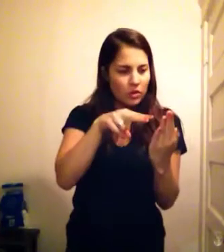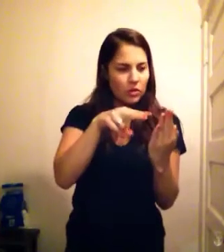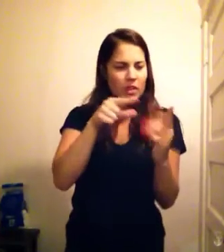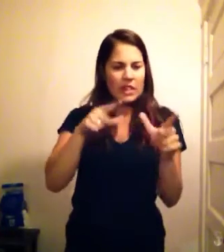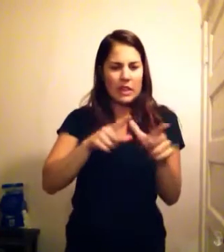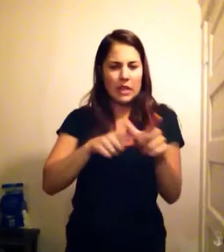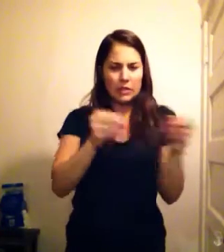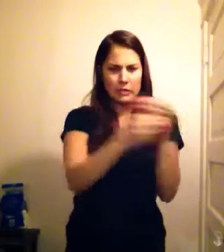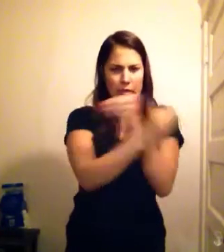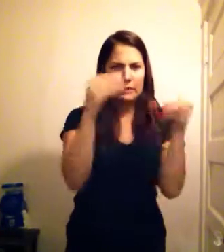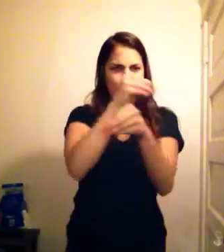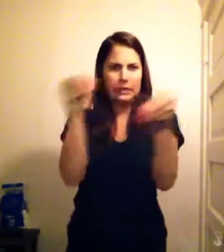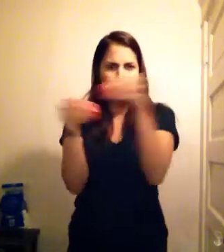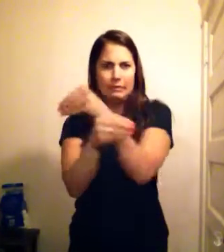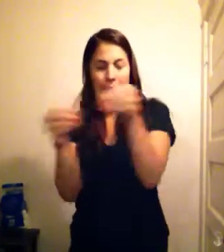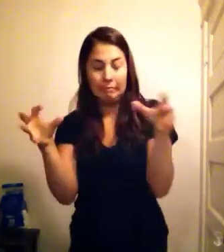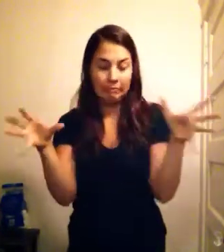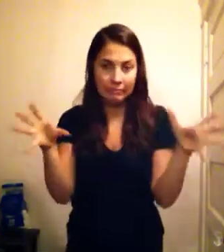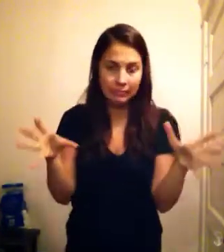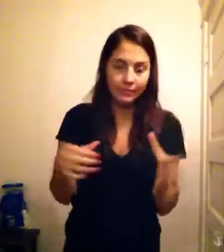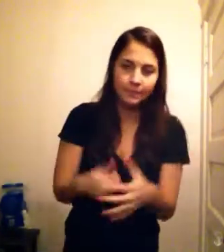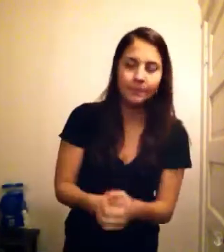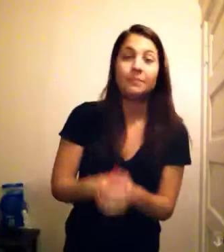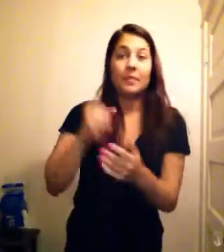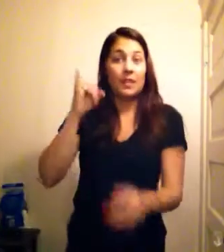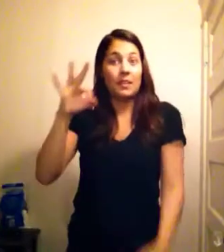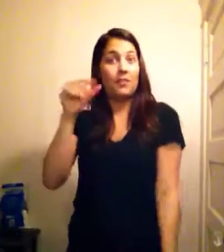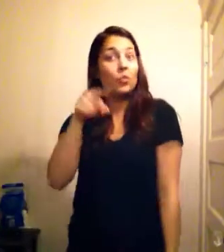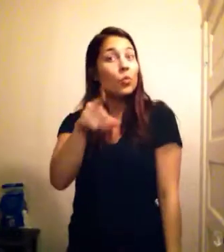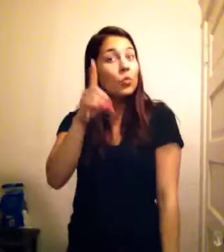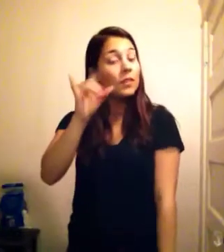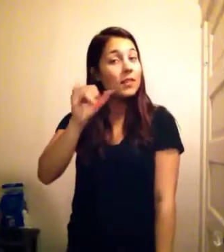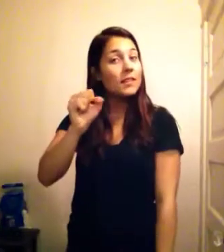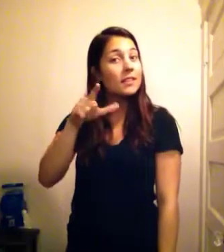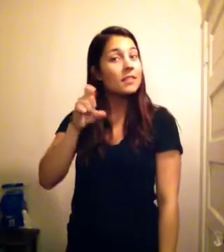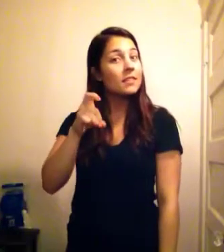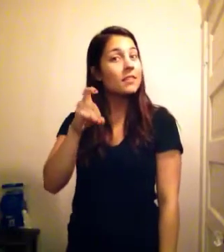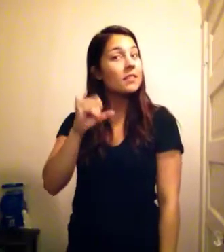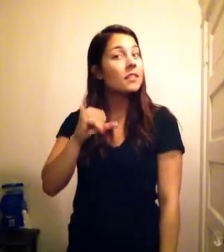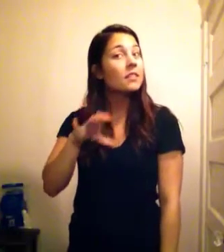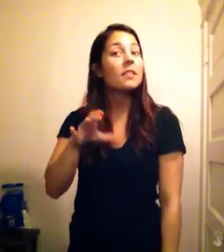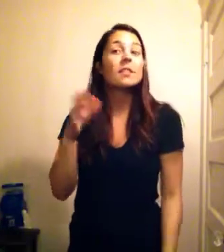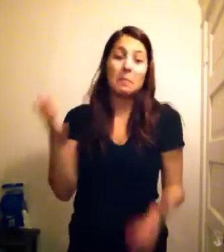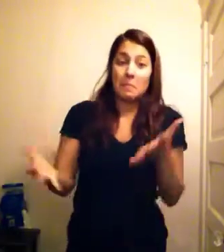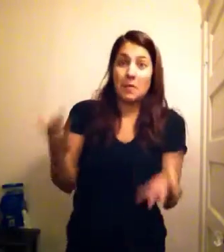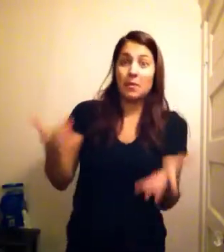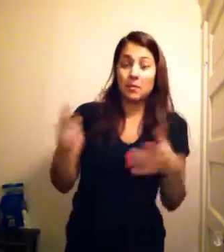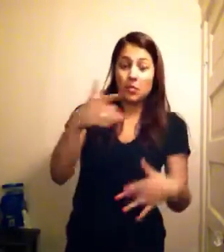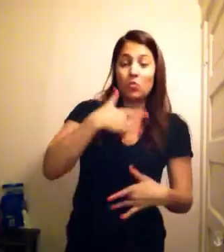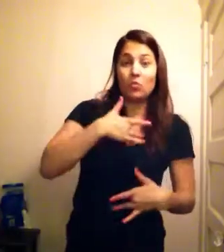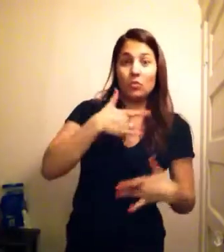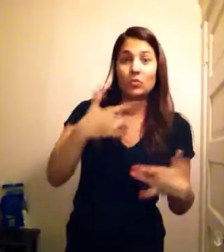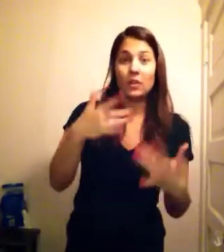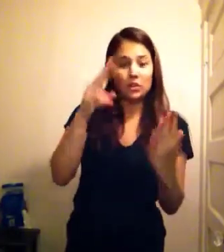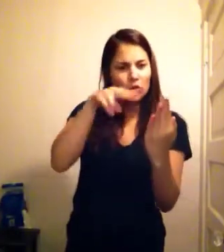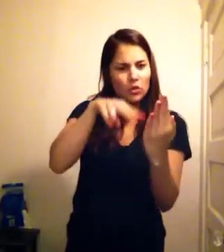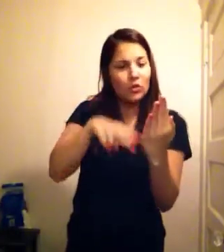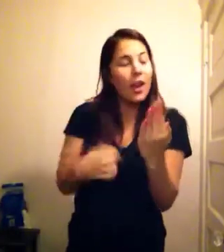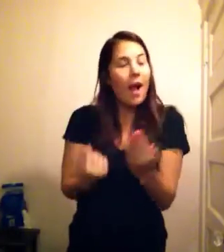naturally equipped to quickly get the gist of written works. Merriam-Webster defines gist as the